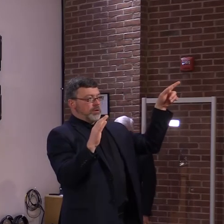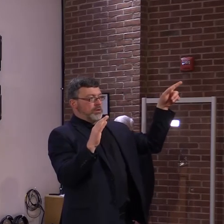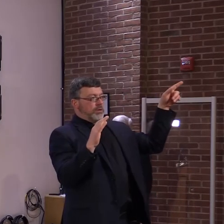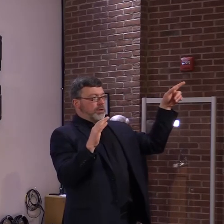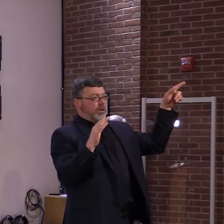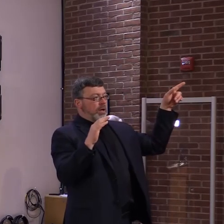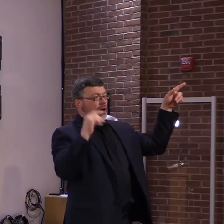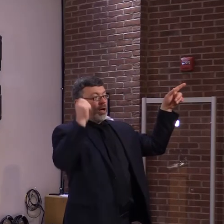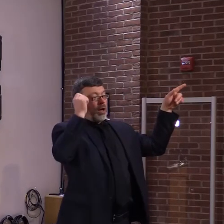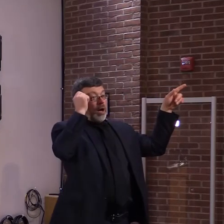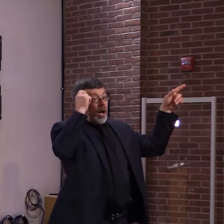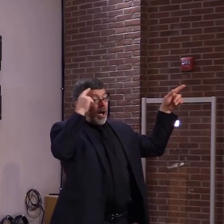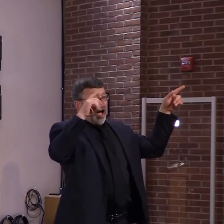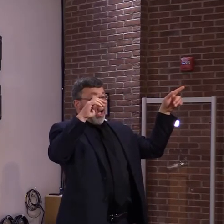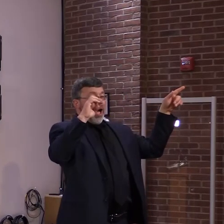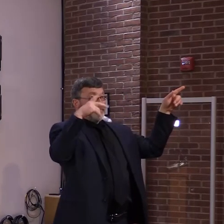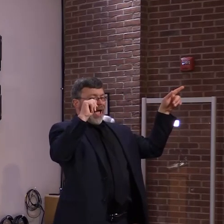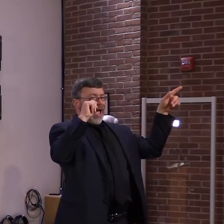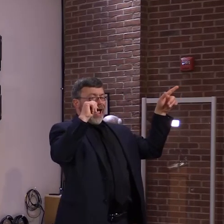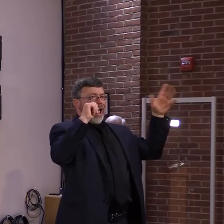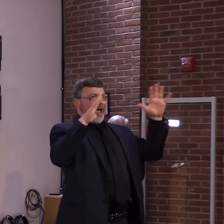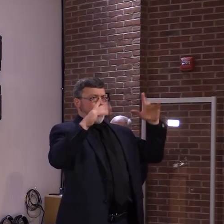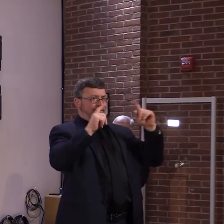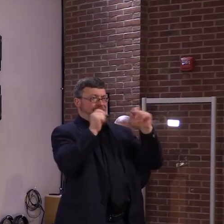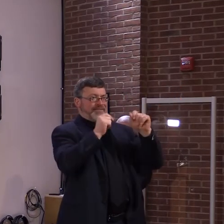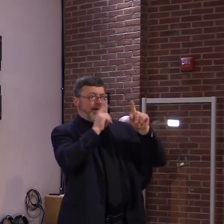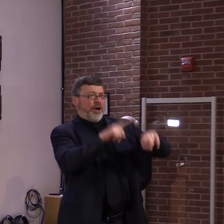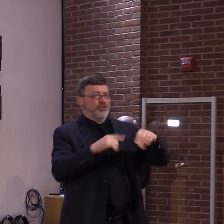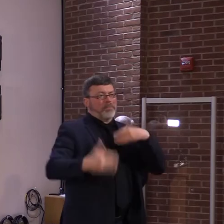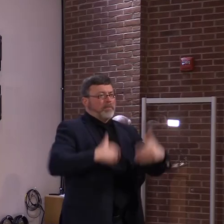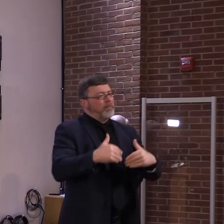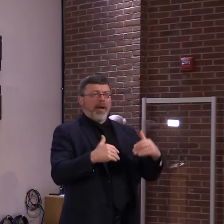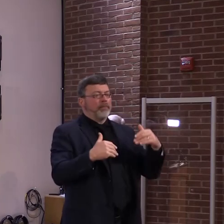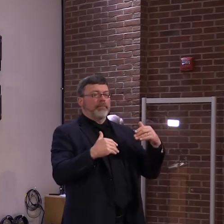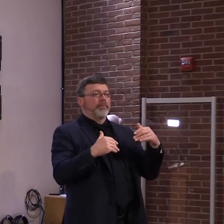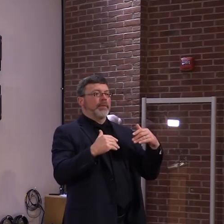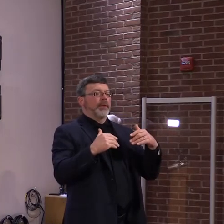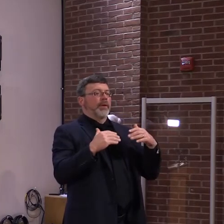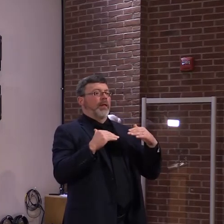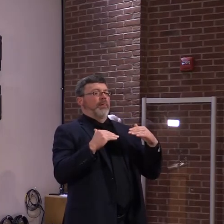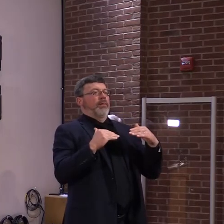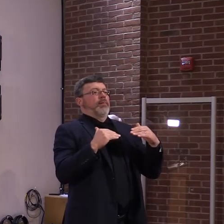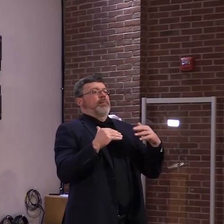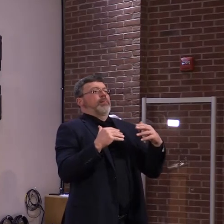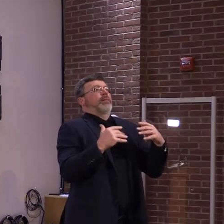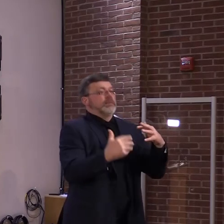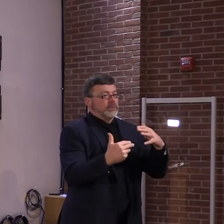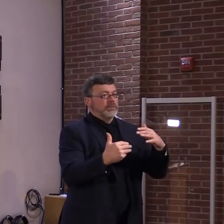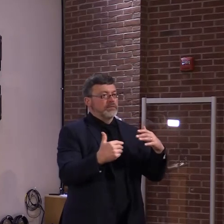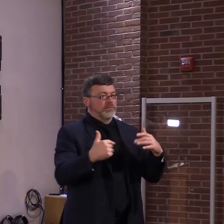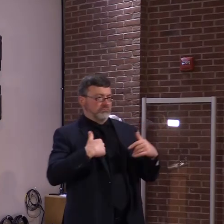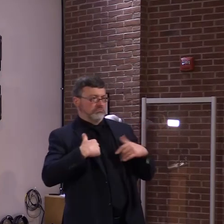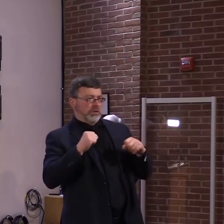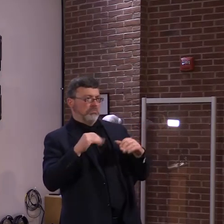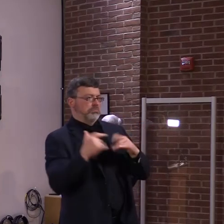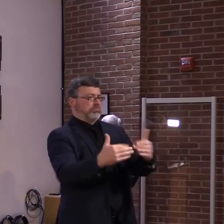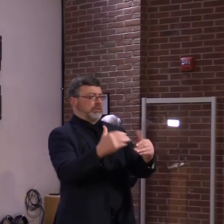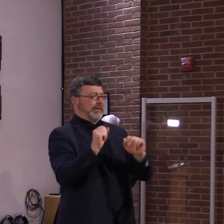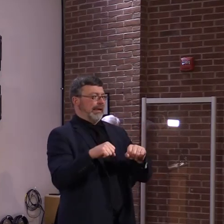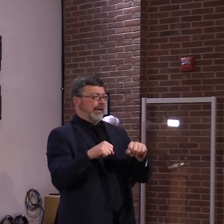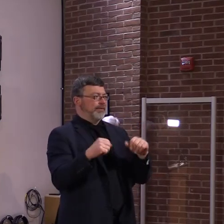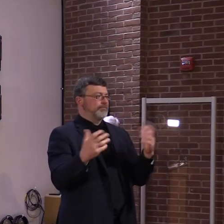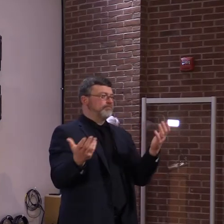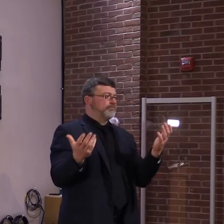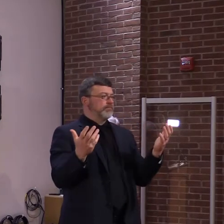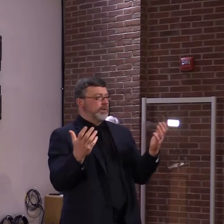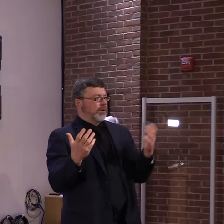And so a lot of states have had the same concerns about the comparisons and levels that they